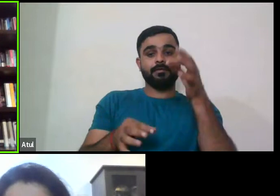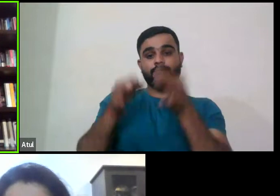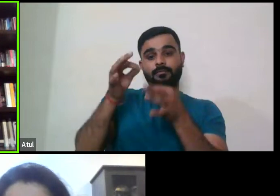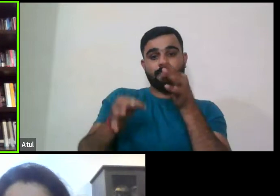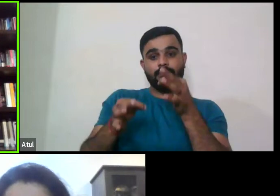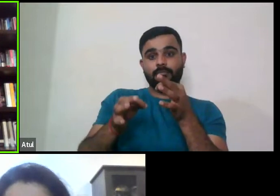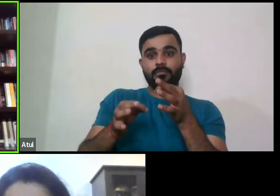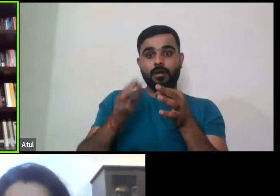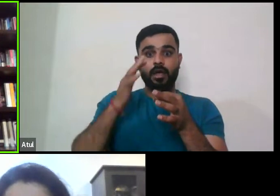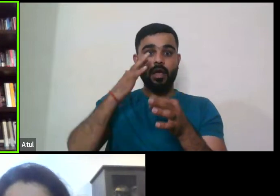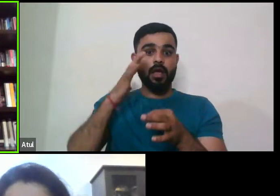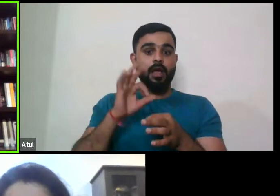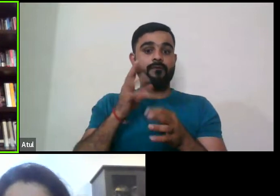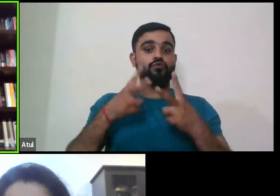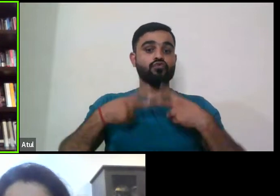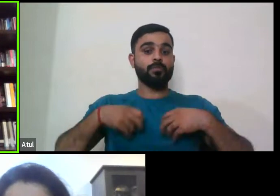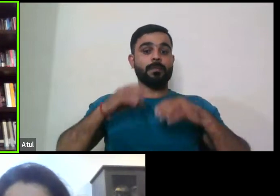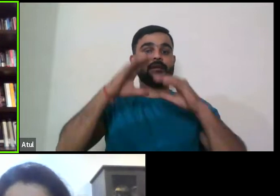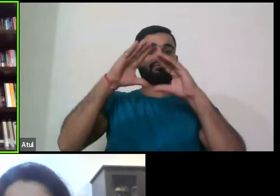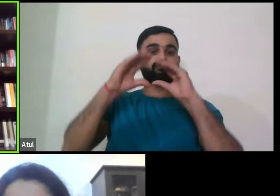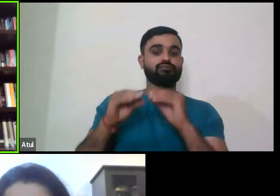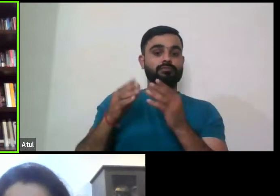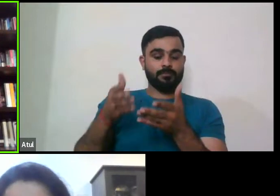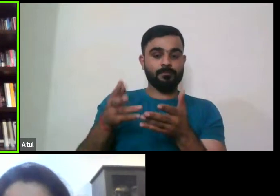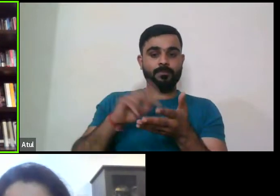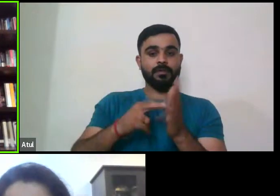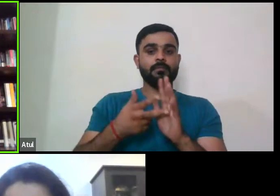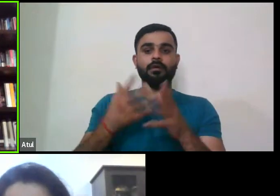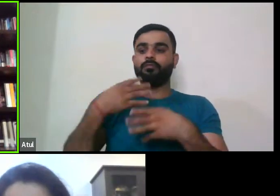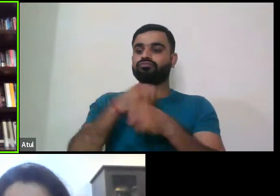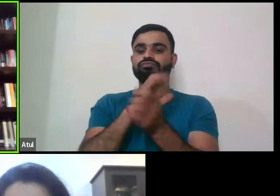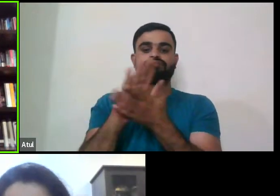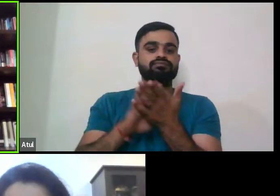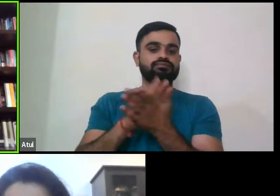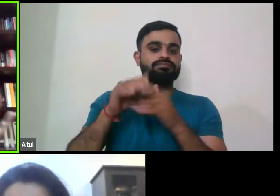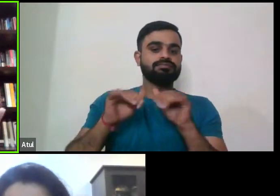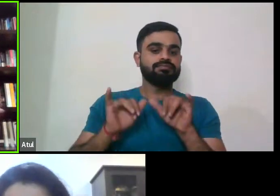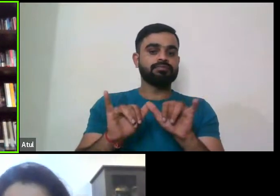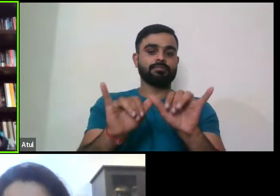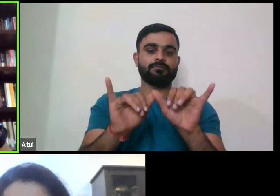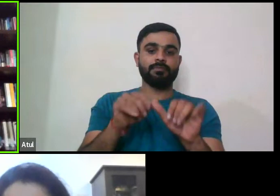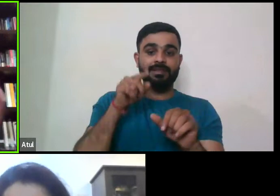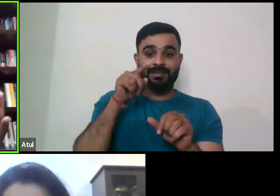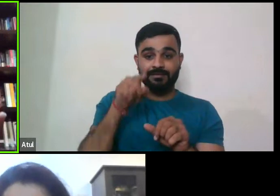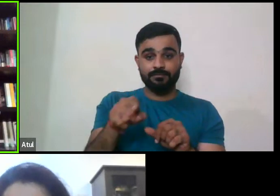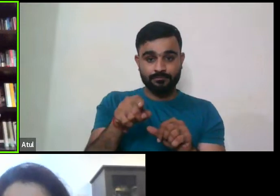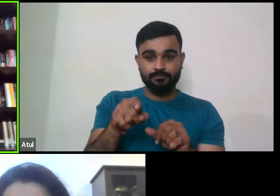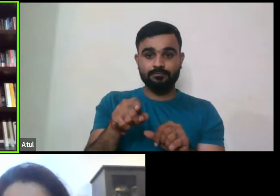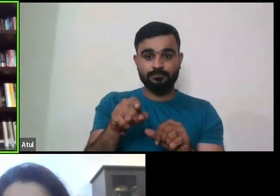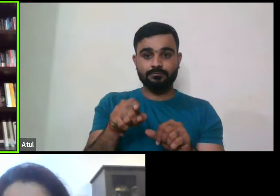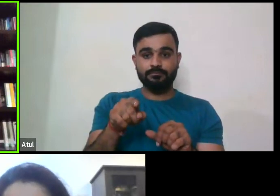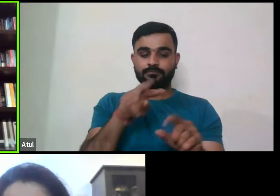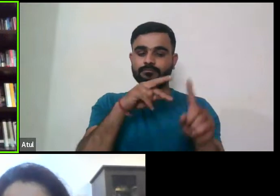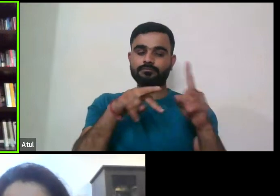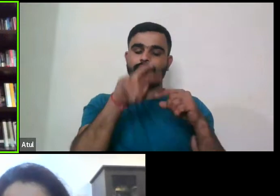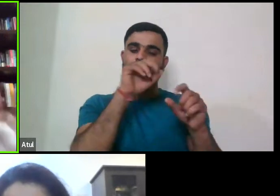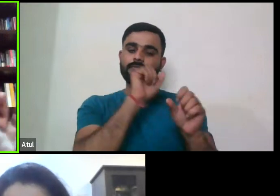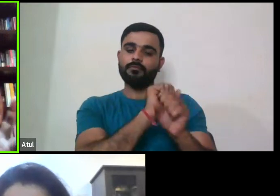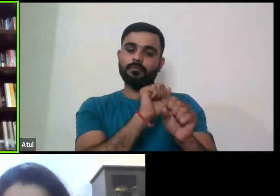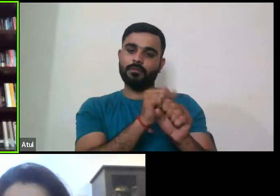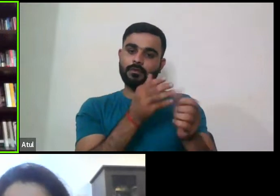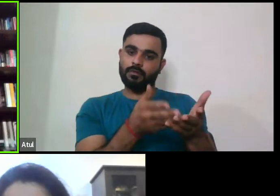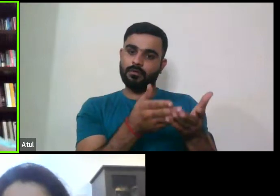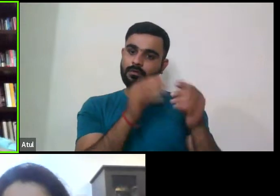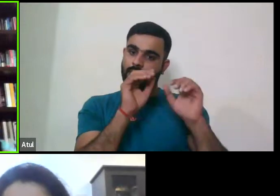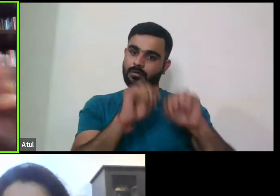making very, very important constitutional determinations, which it is not making in a timely manner. So that working of it